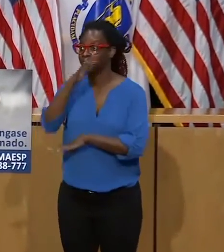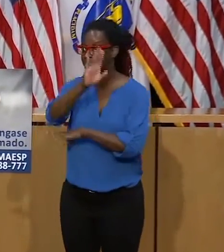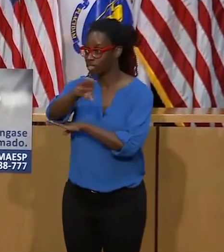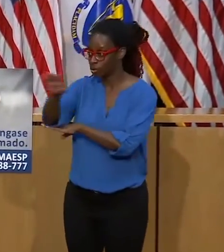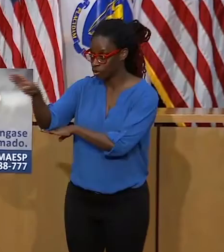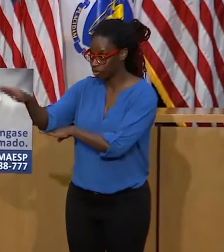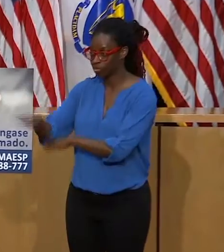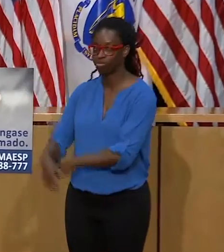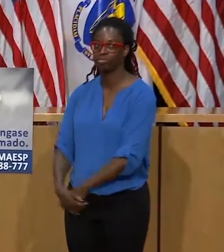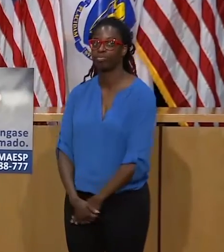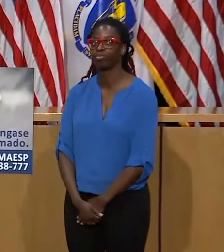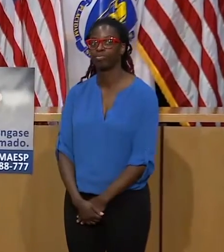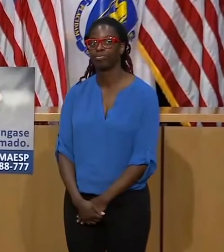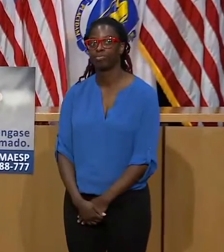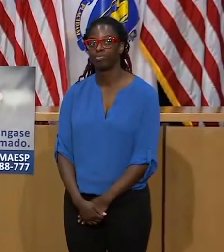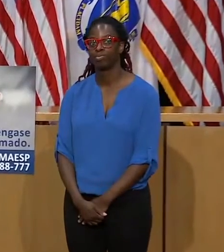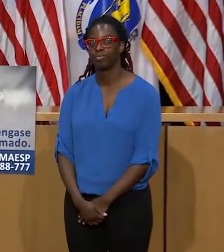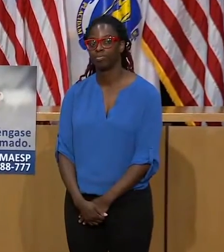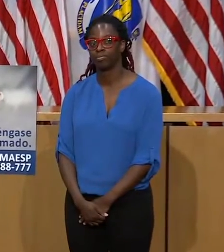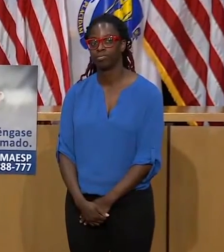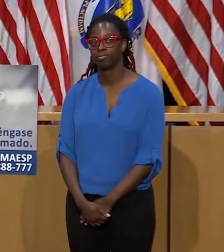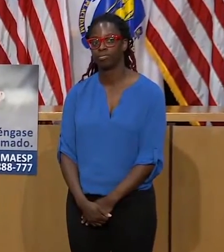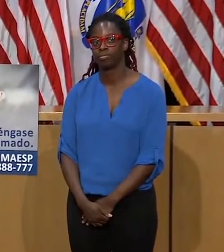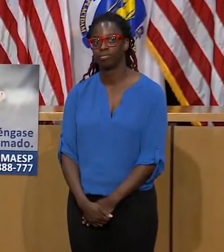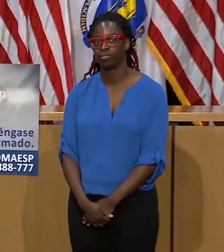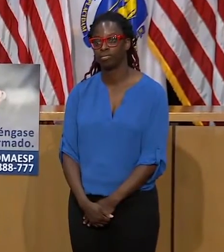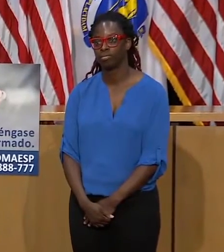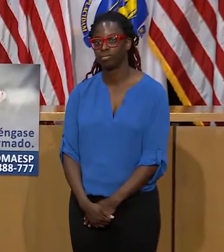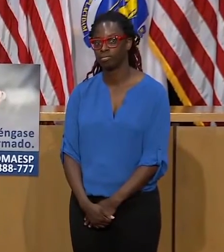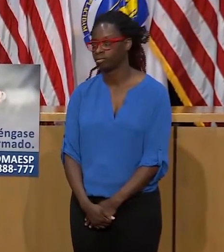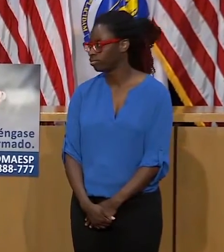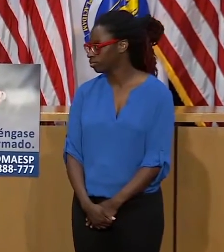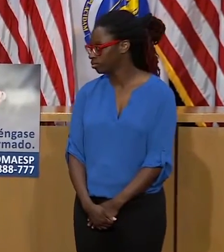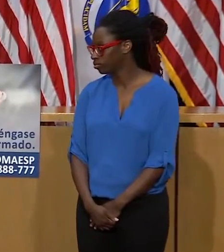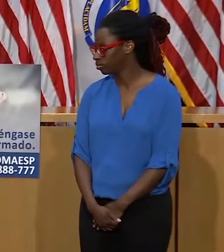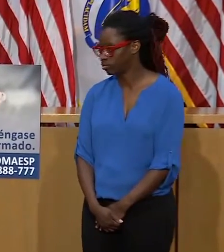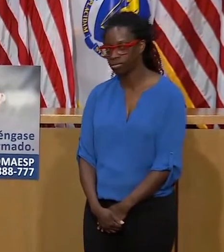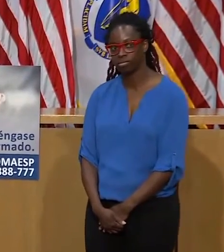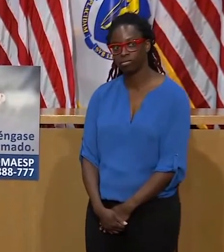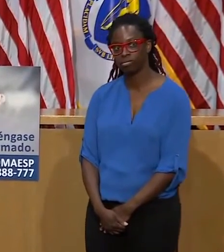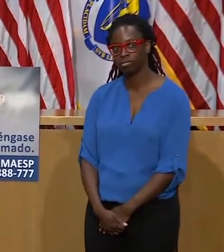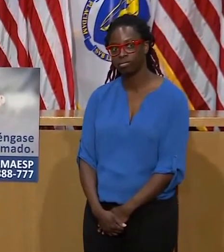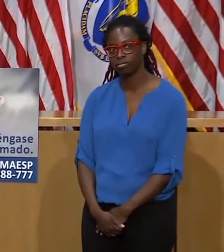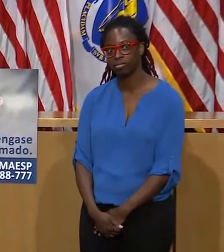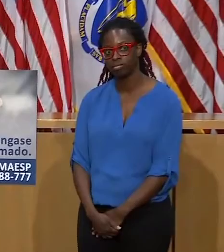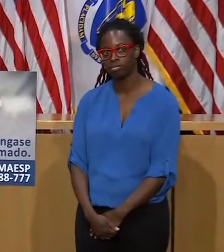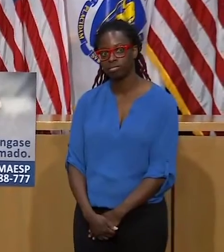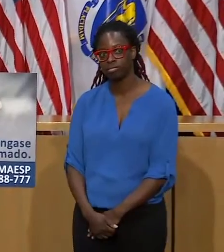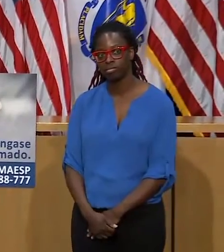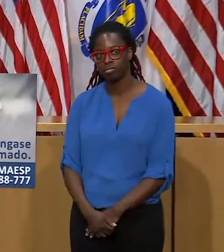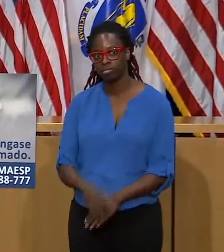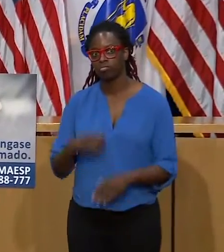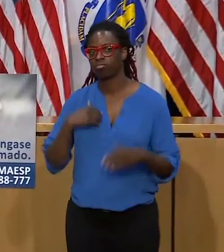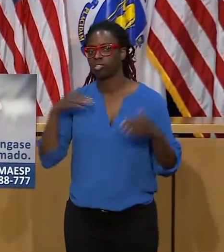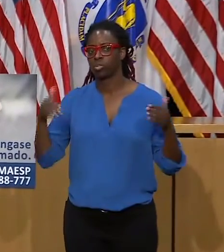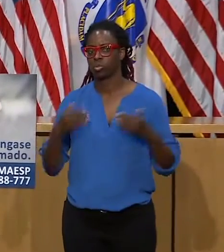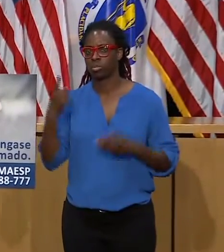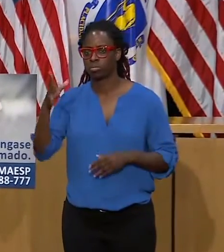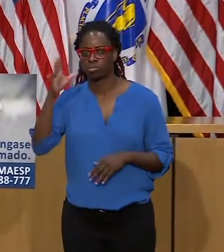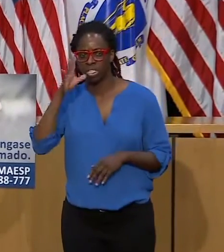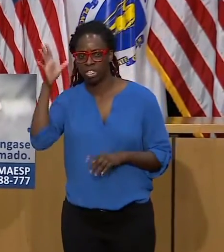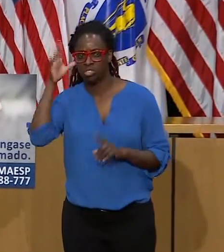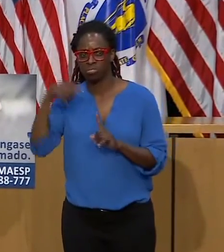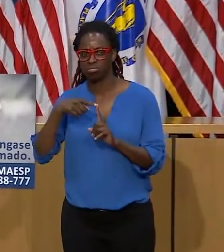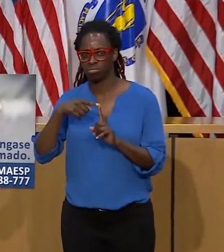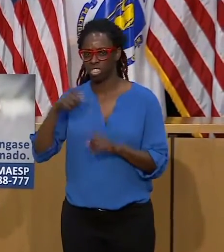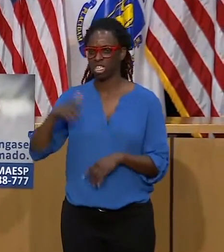main task today is to introduce Raquel Quesada, a parent from Lawrence who has watched her children struggle without the opportunity